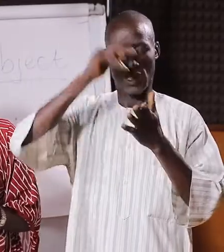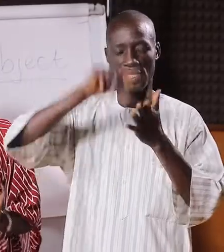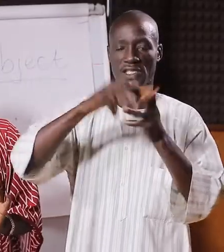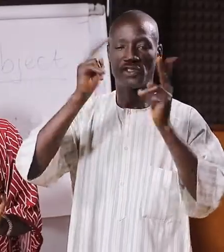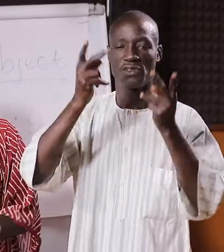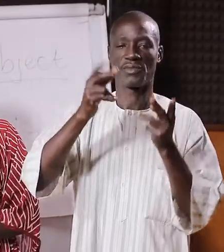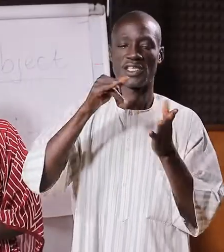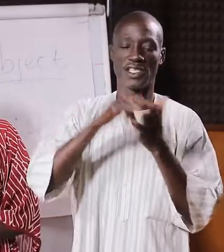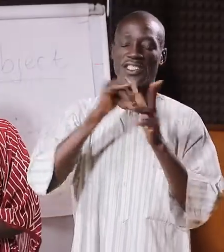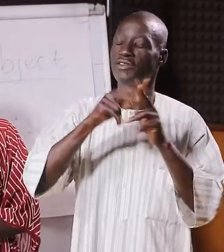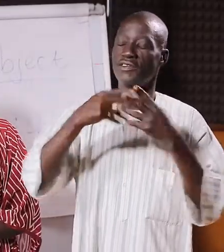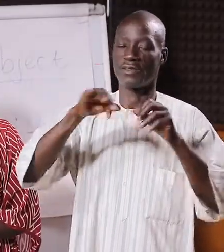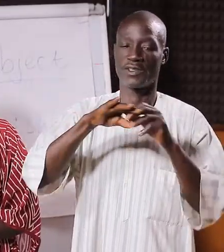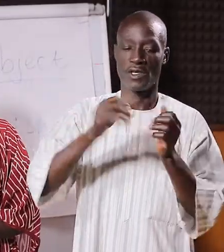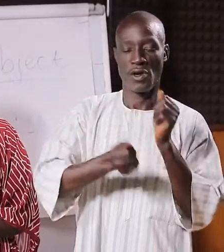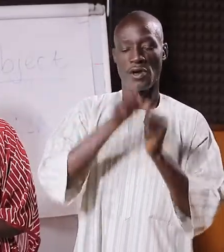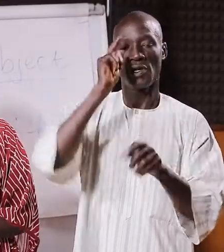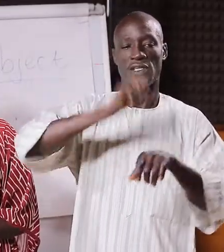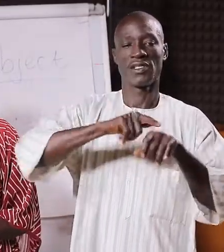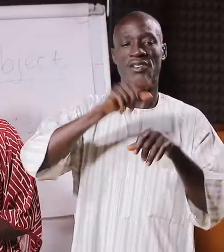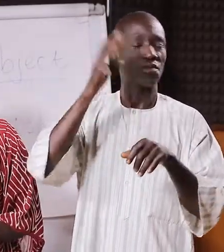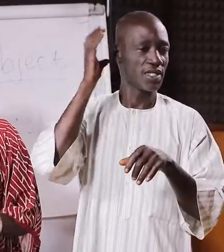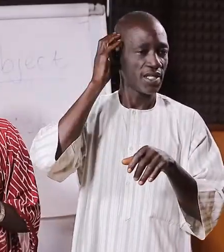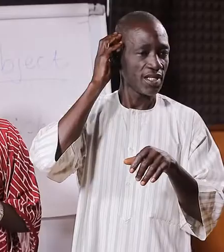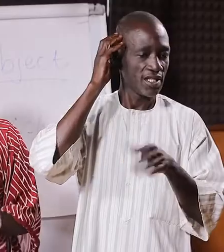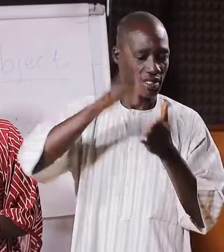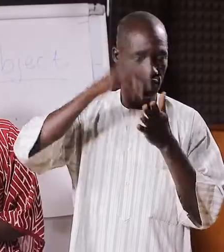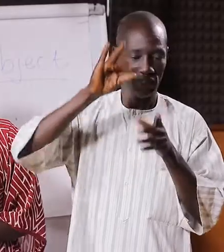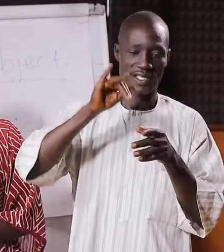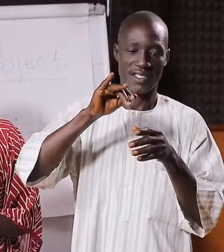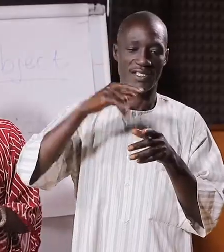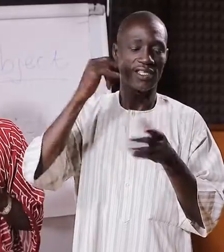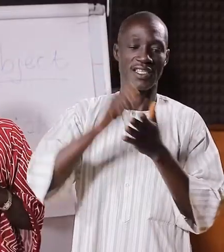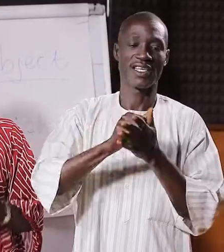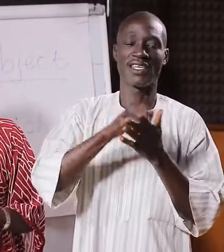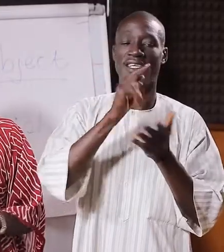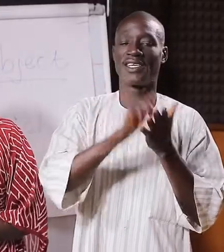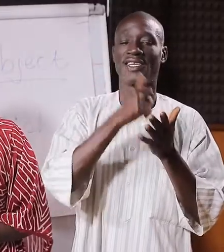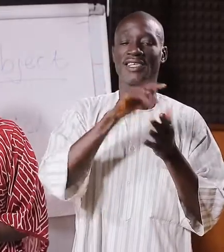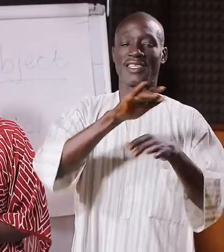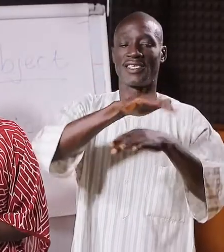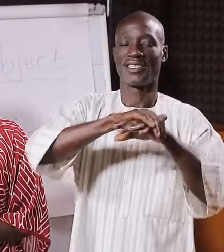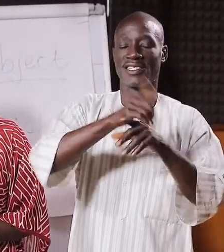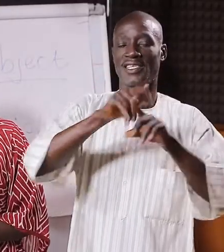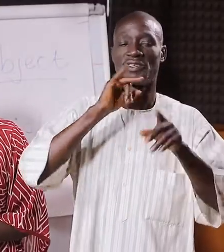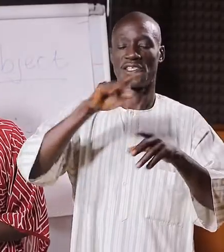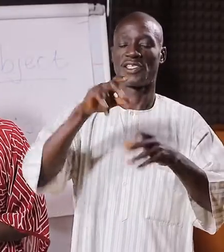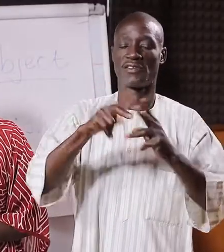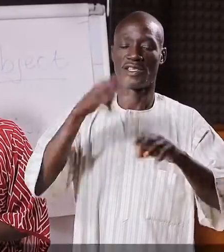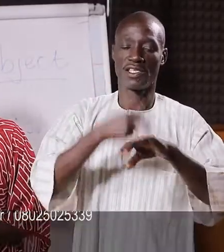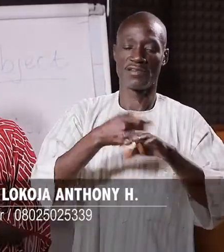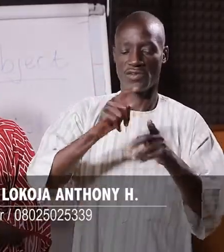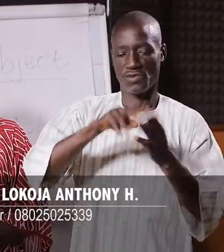is straightforward. Most times you hear students say the English language is a very difficult subject to